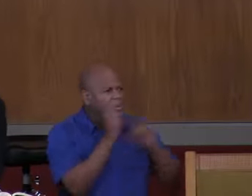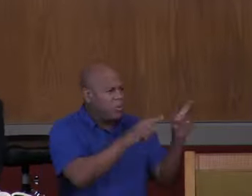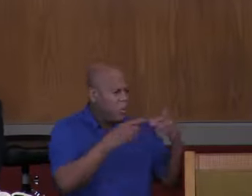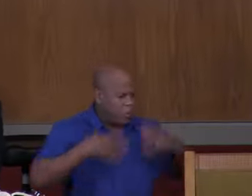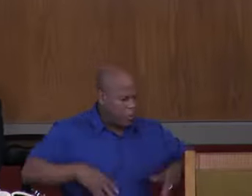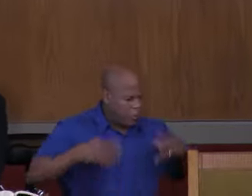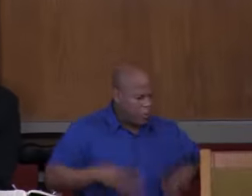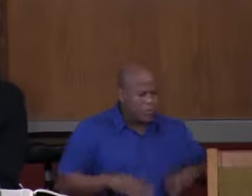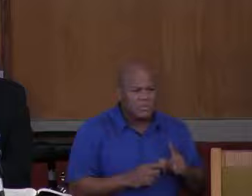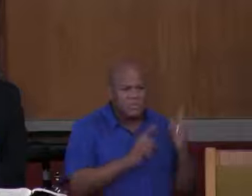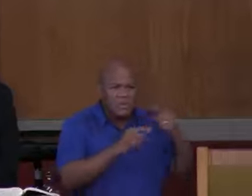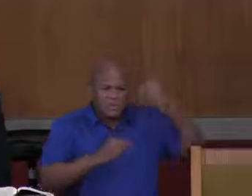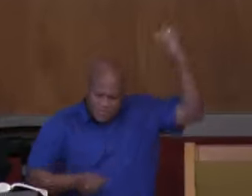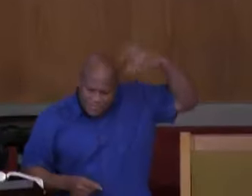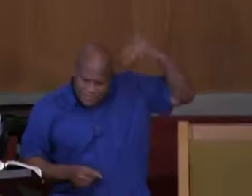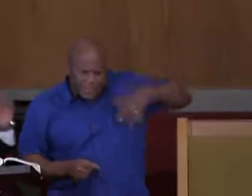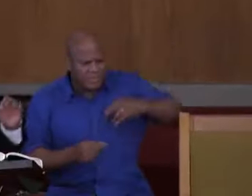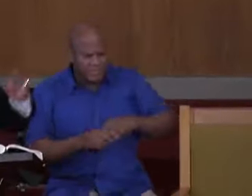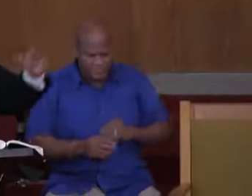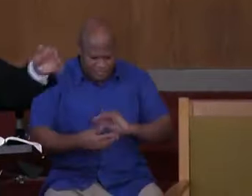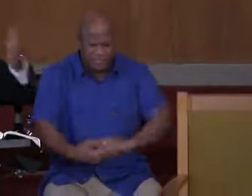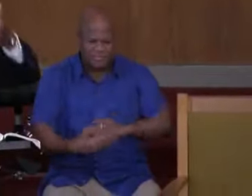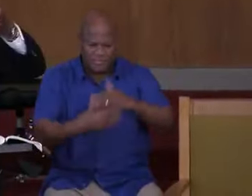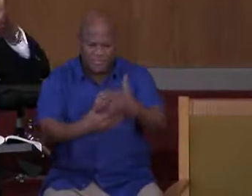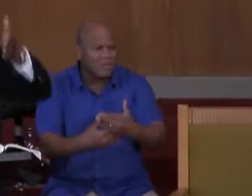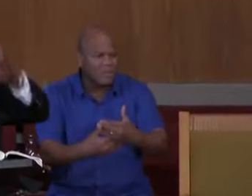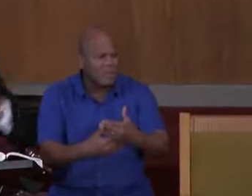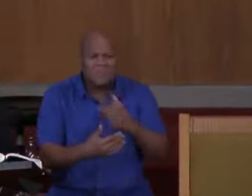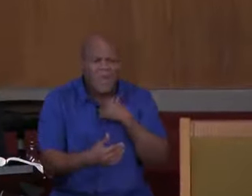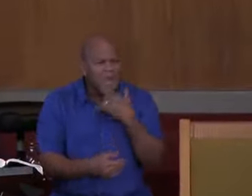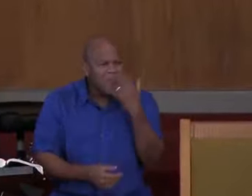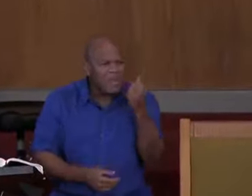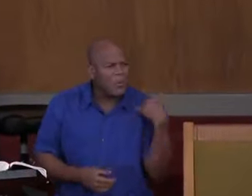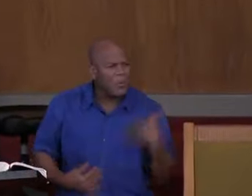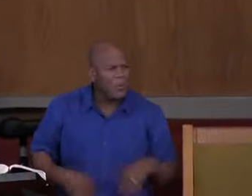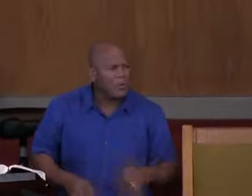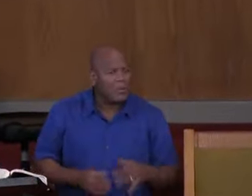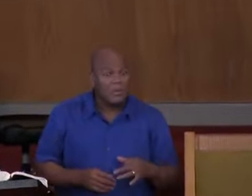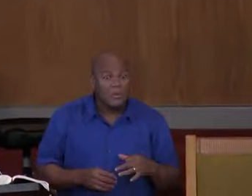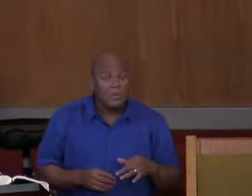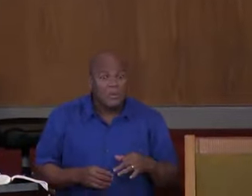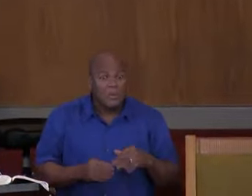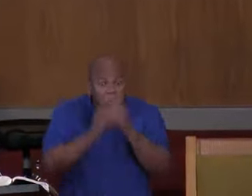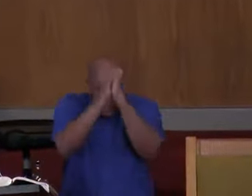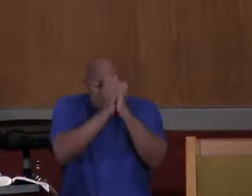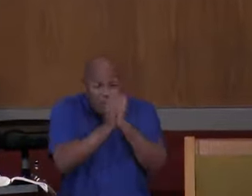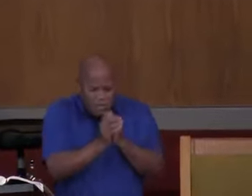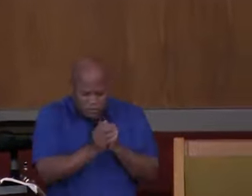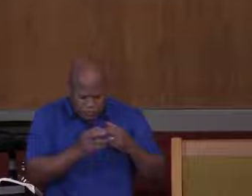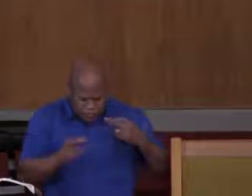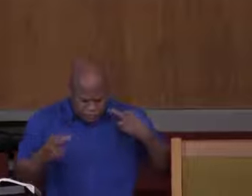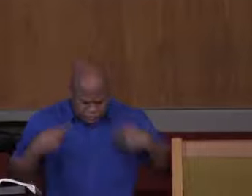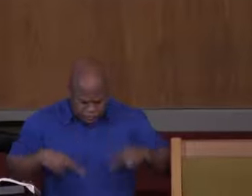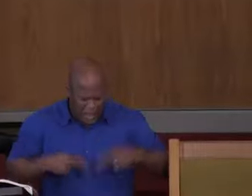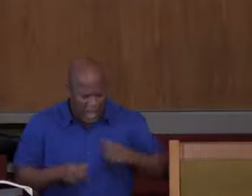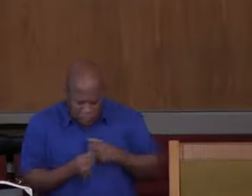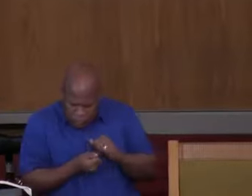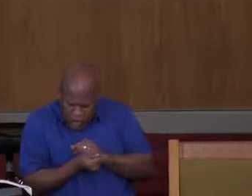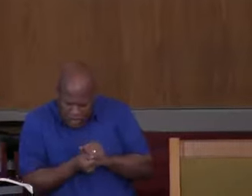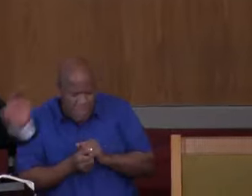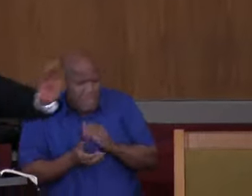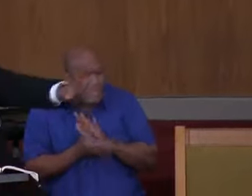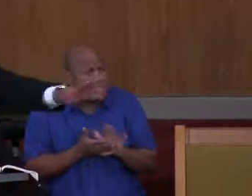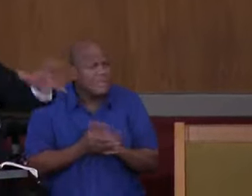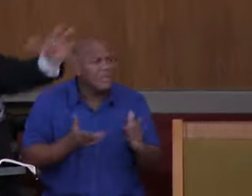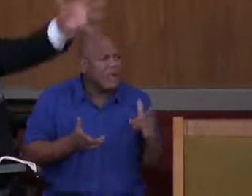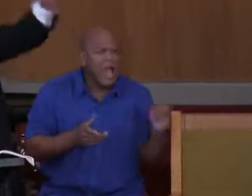man, I ain't mad at you, because worship for me is a whole religious ritual. I wash, I clean, you know what I'm